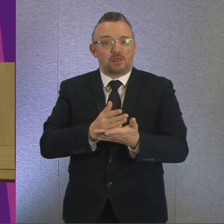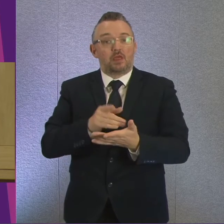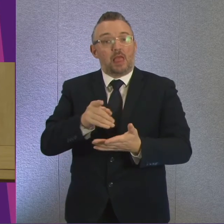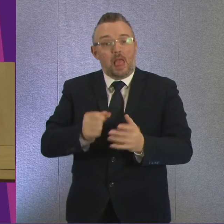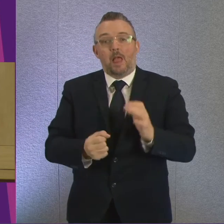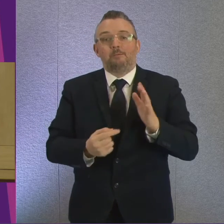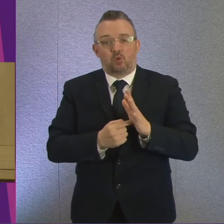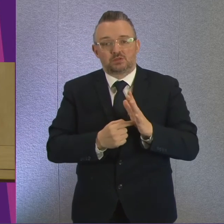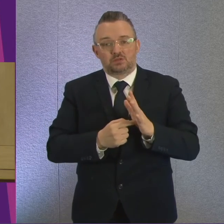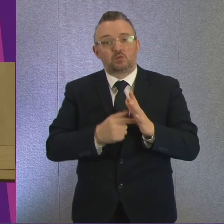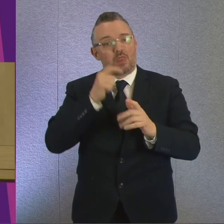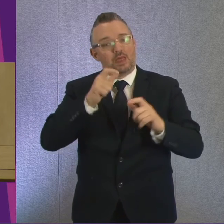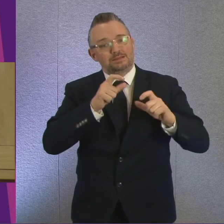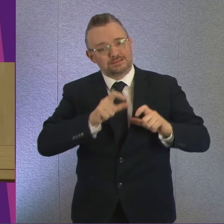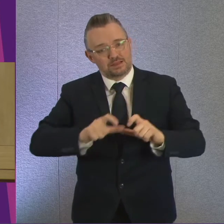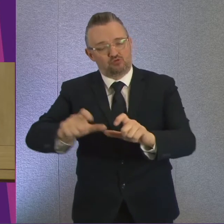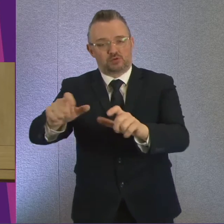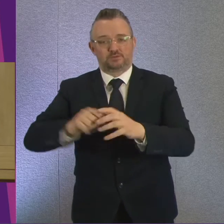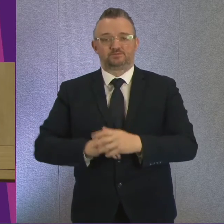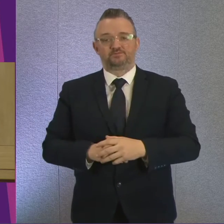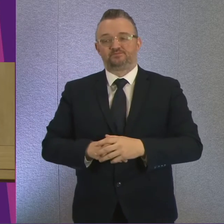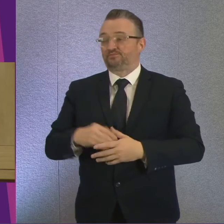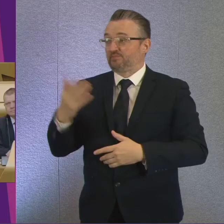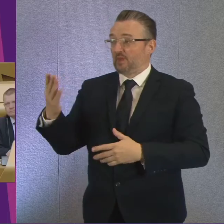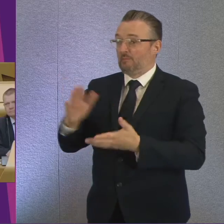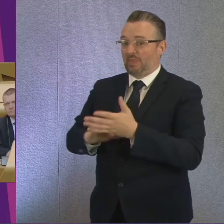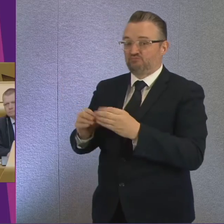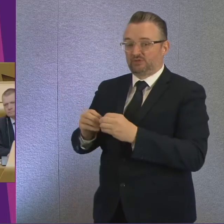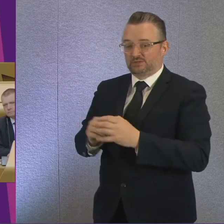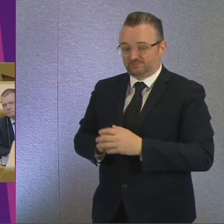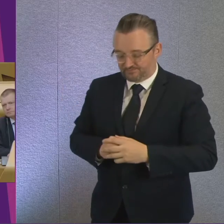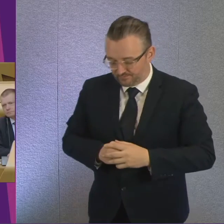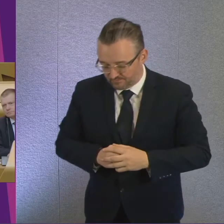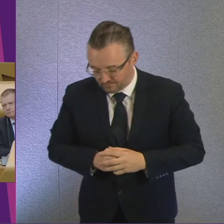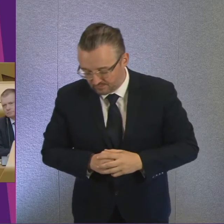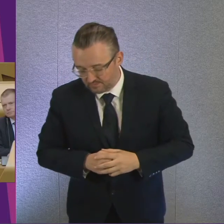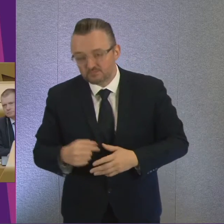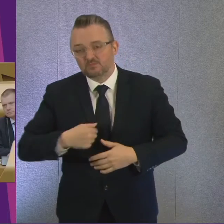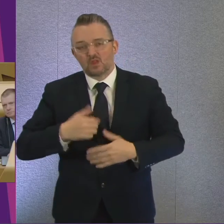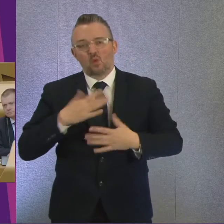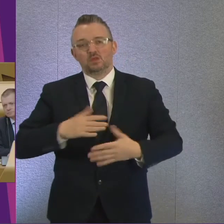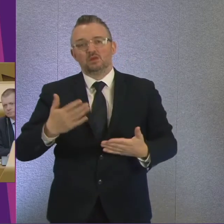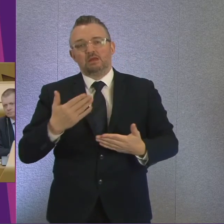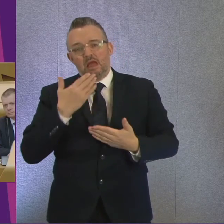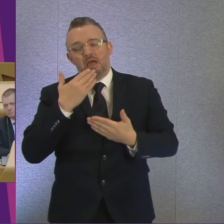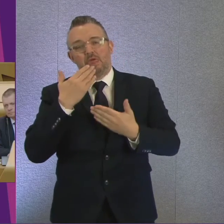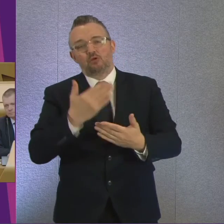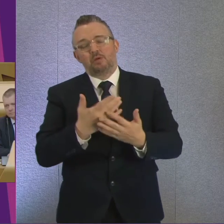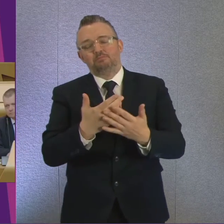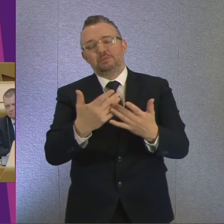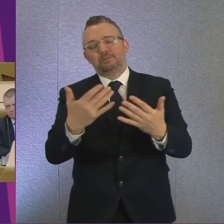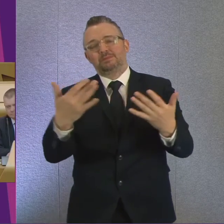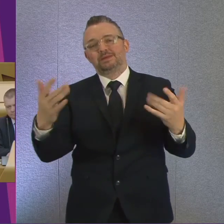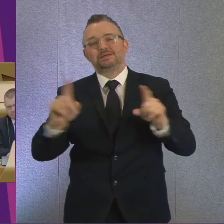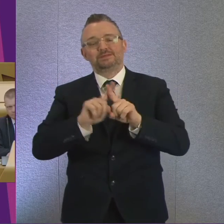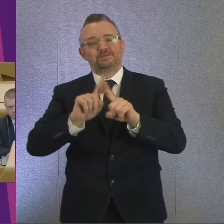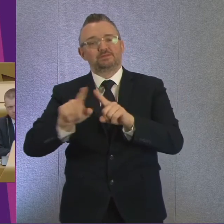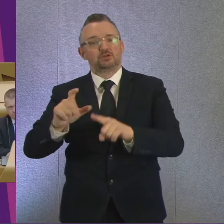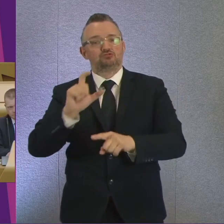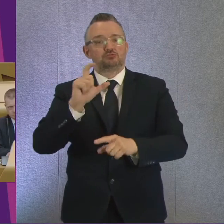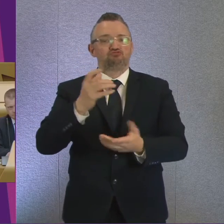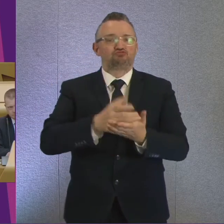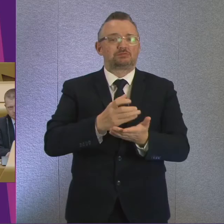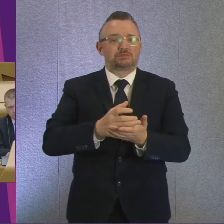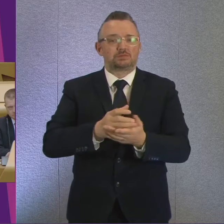be in the future. Miles Briggs. Can I take this opportunity to pay tribute to the many third sector organisations across Scotland who are